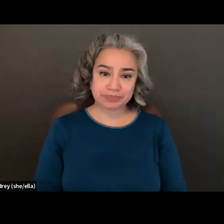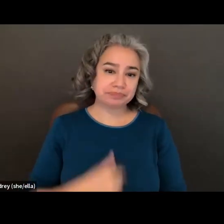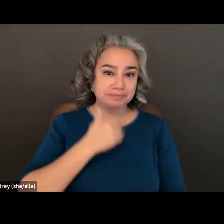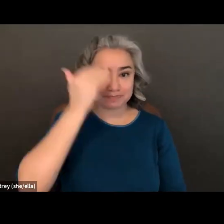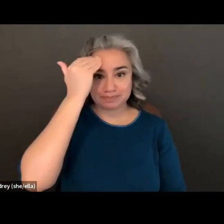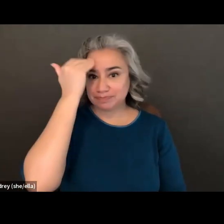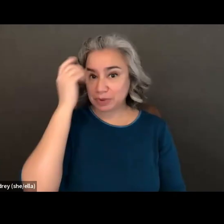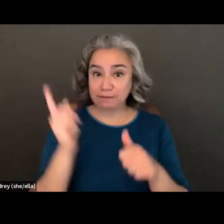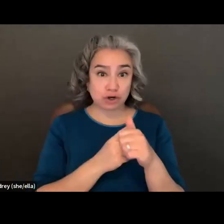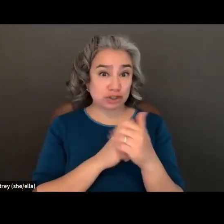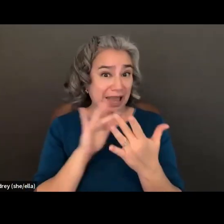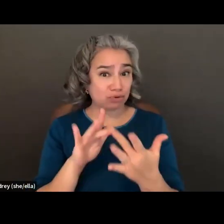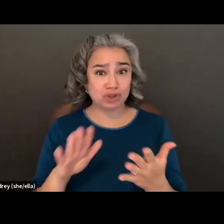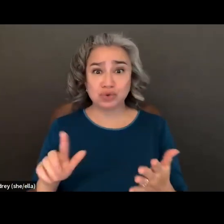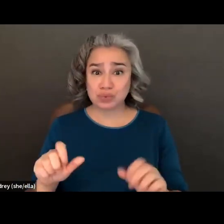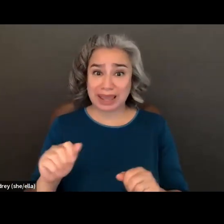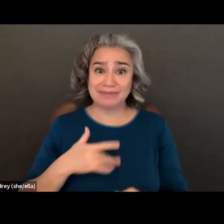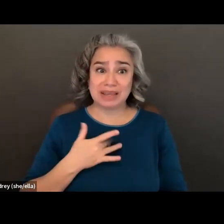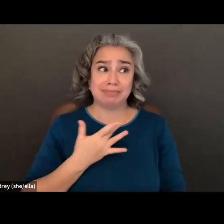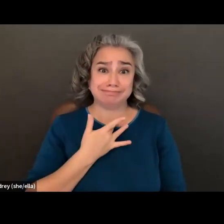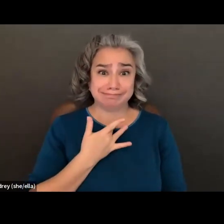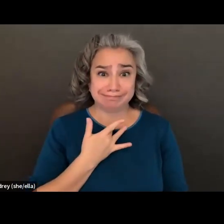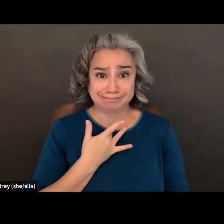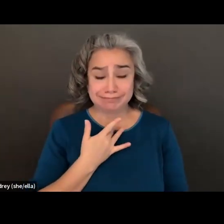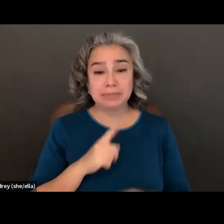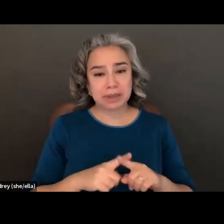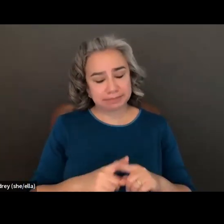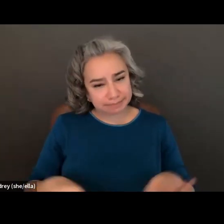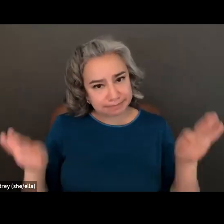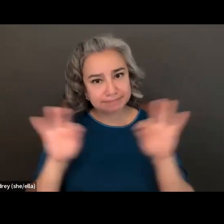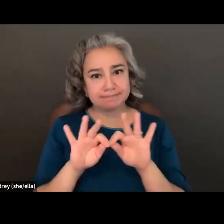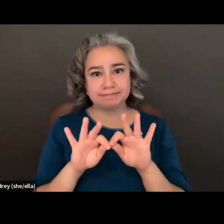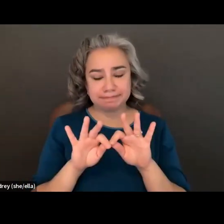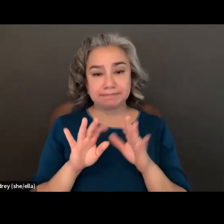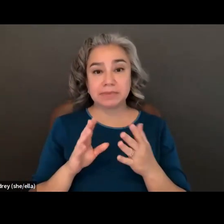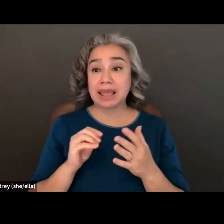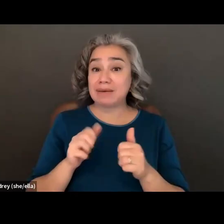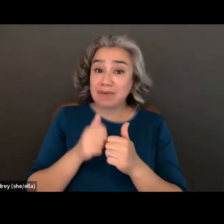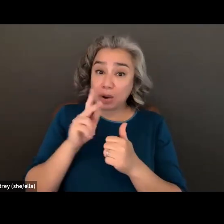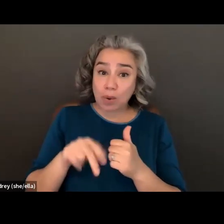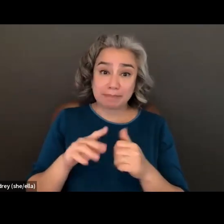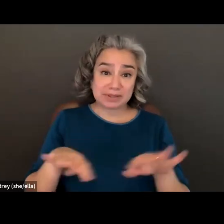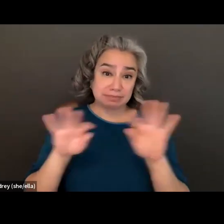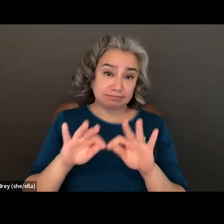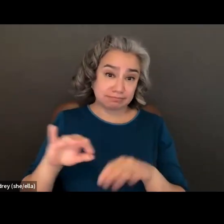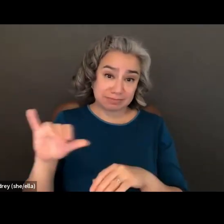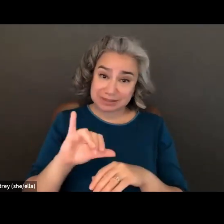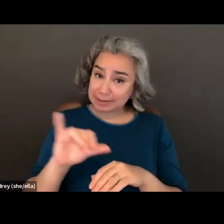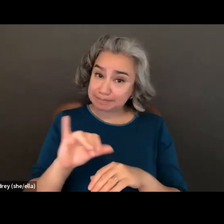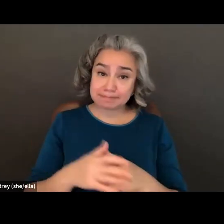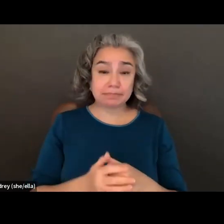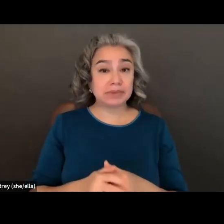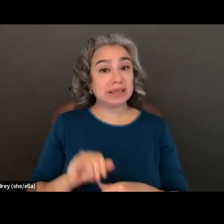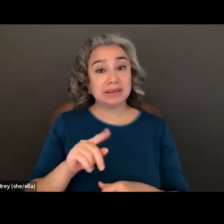know that first outreach can feel intimidating, but it really does matter. And the follow-up matters just as much. So